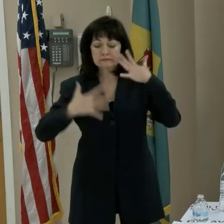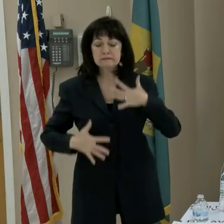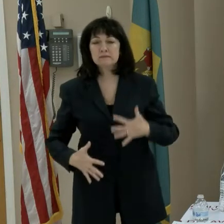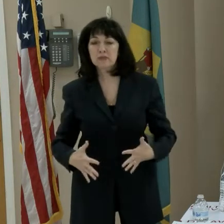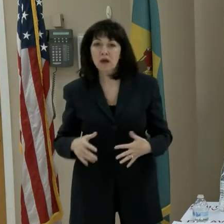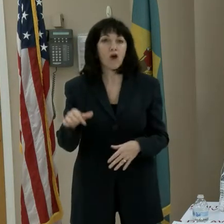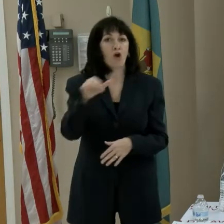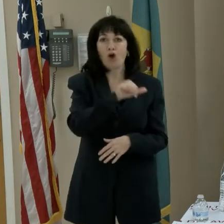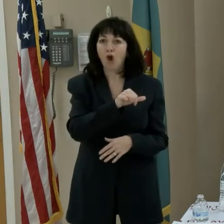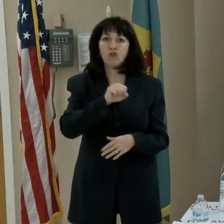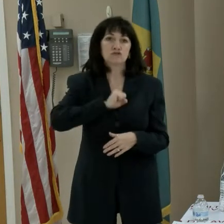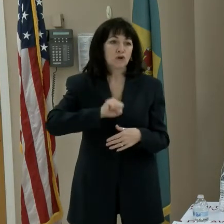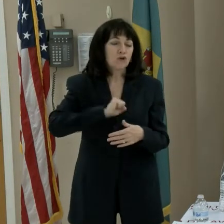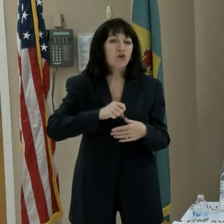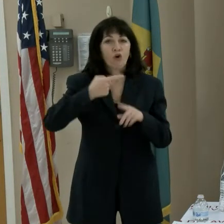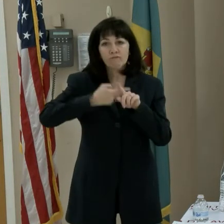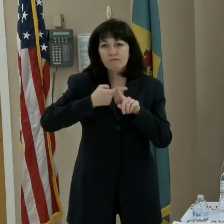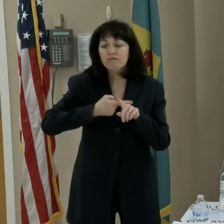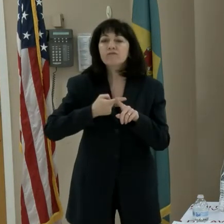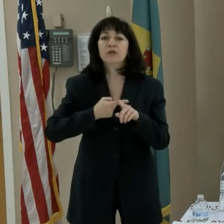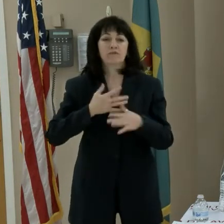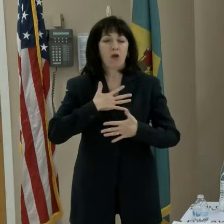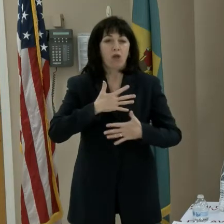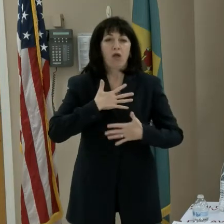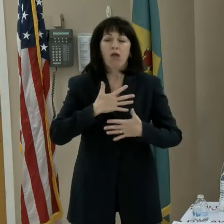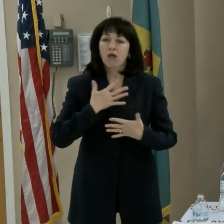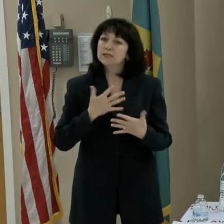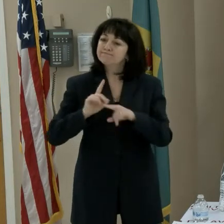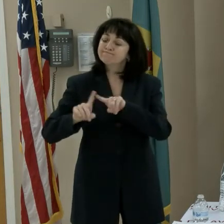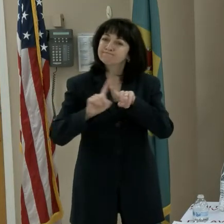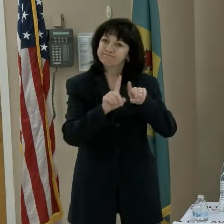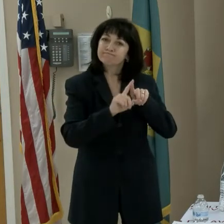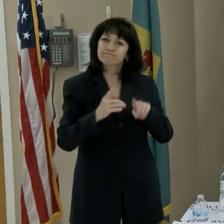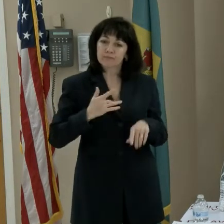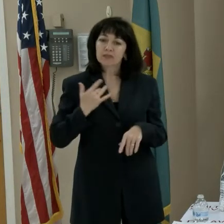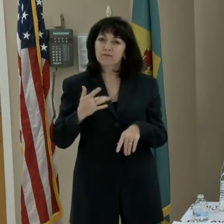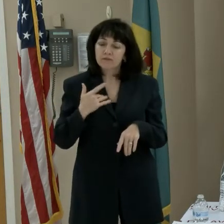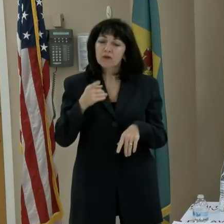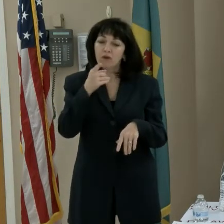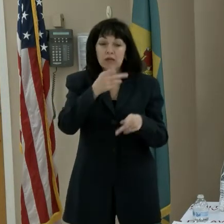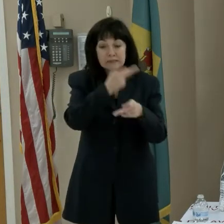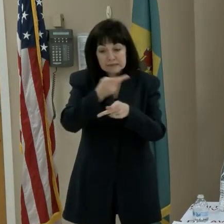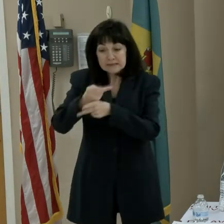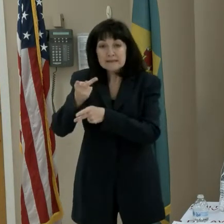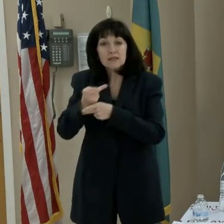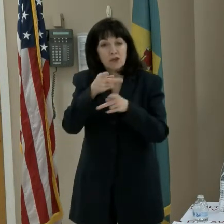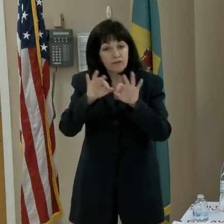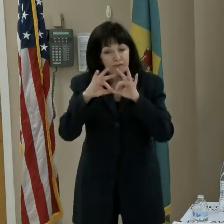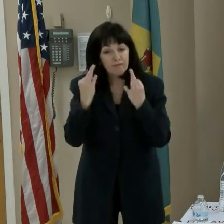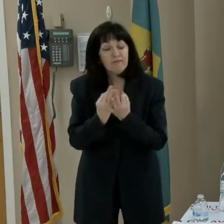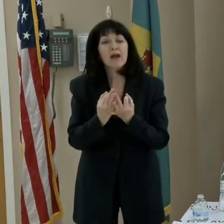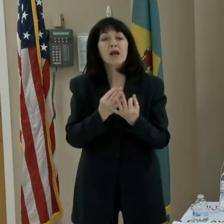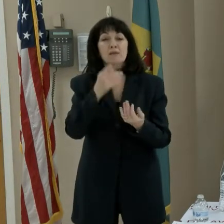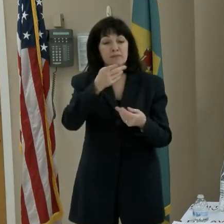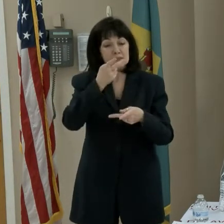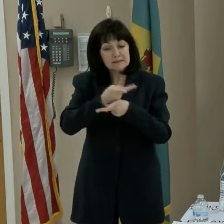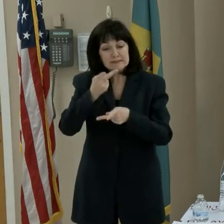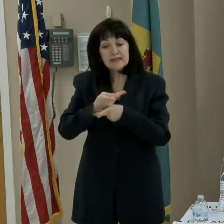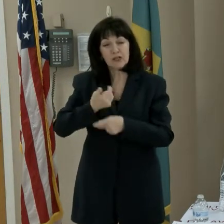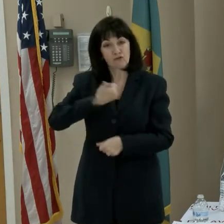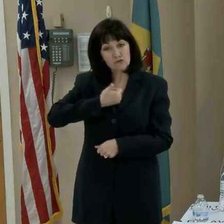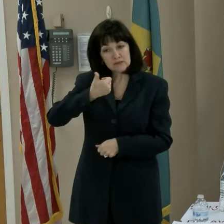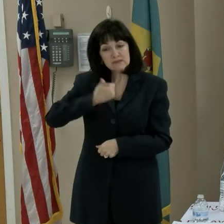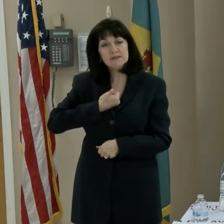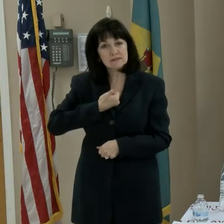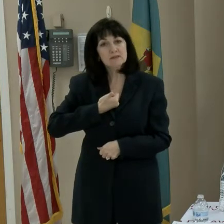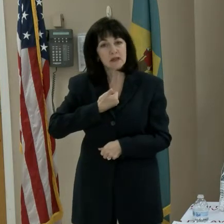So we want to make sure that you know what you can do to not only take care of yourself and your loved ones, but also act in your normal course of